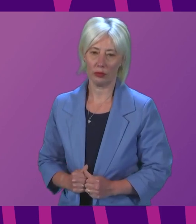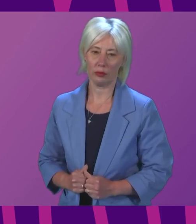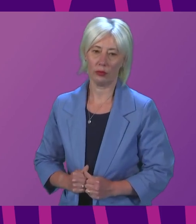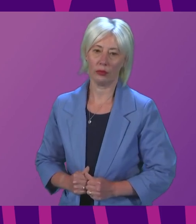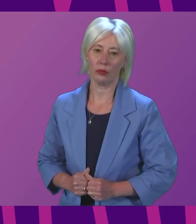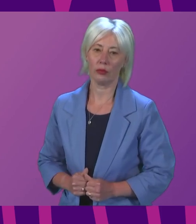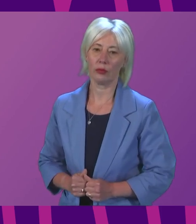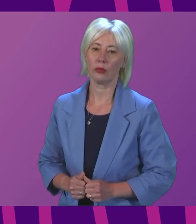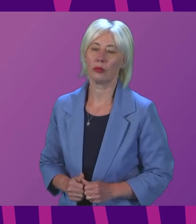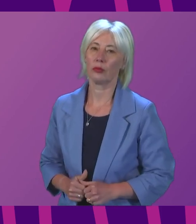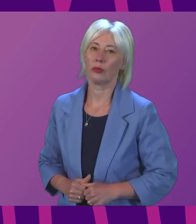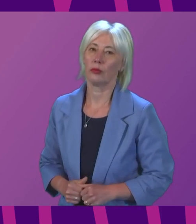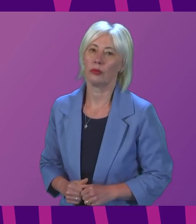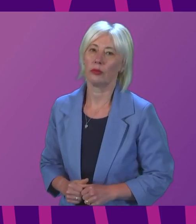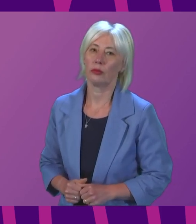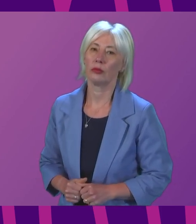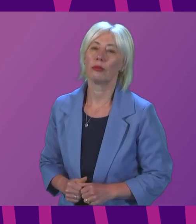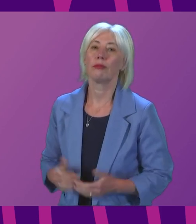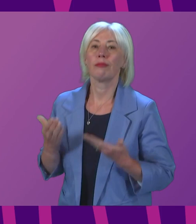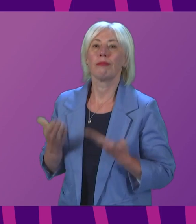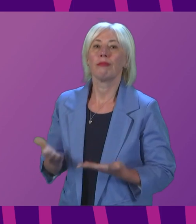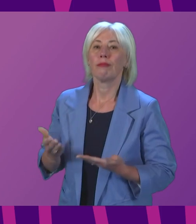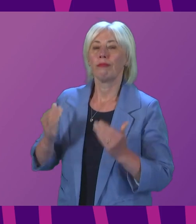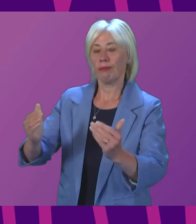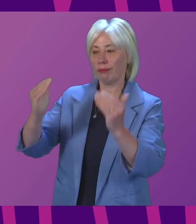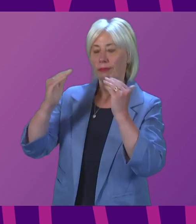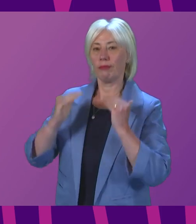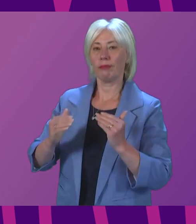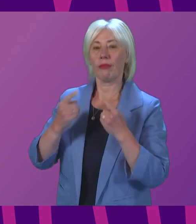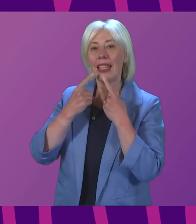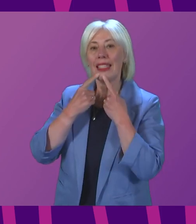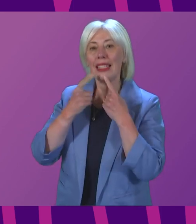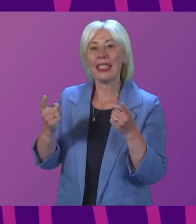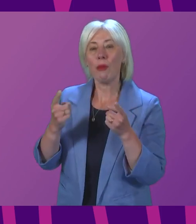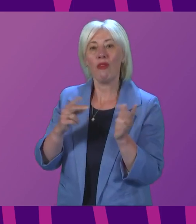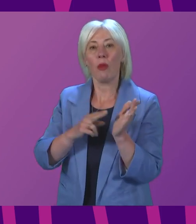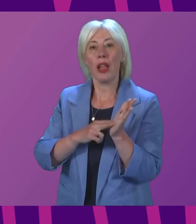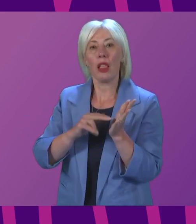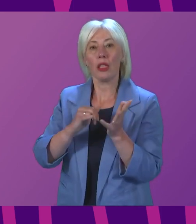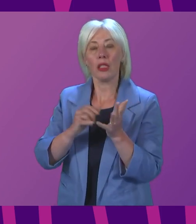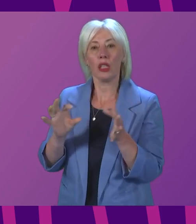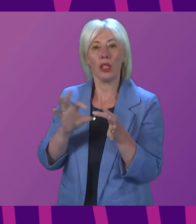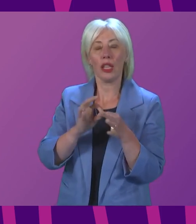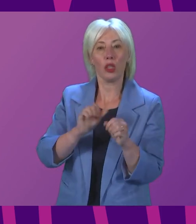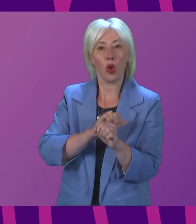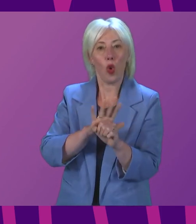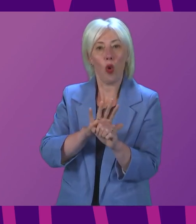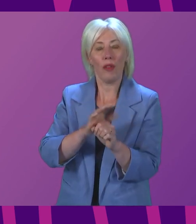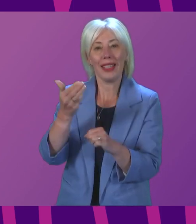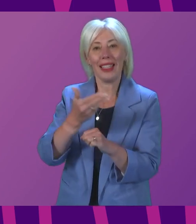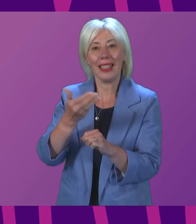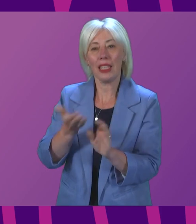Thank you. That concludes topical questions. The next item of business is a statement by Nicola Sturgeon on COVID-19 update.